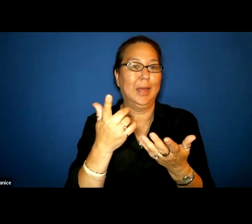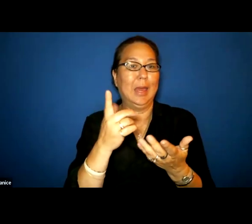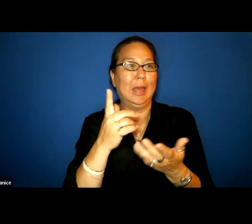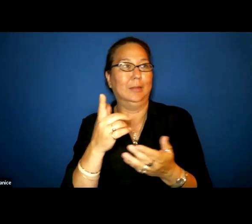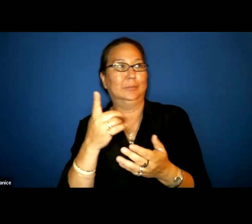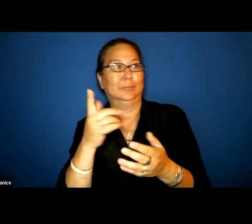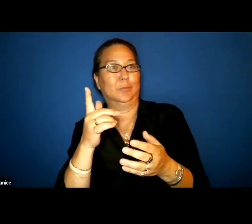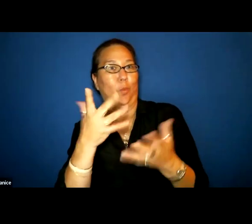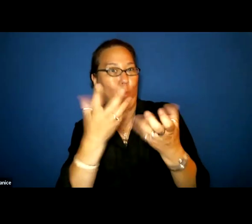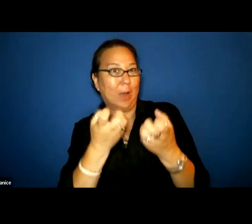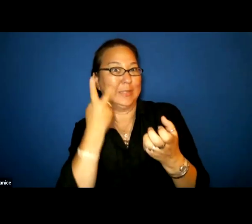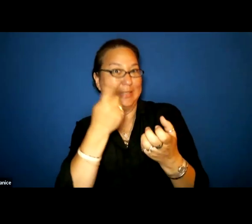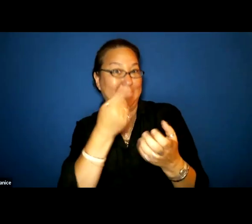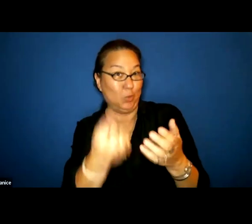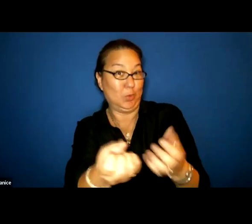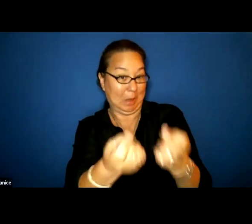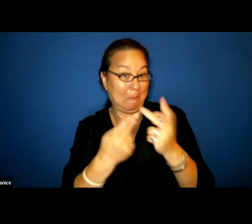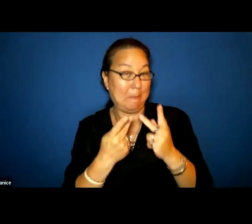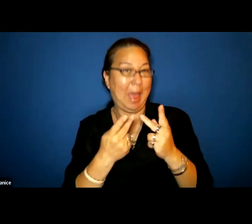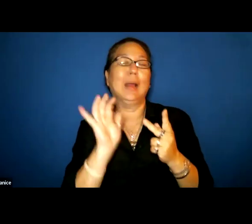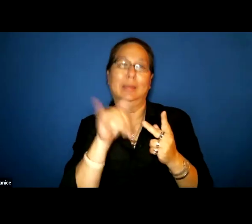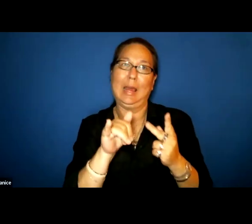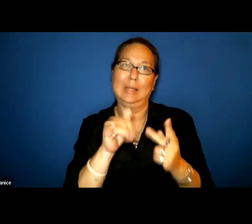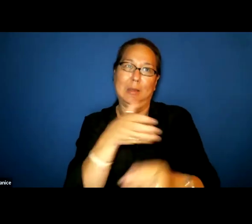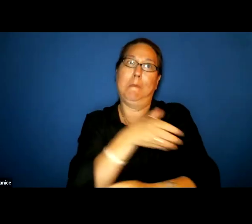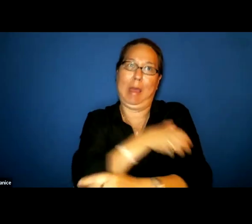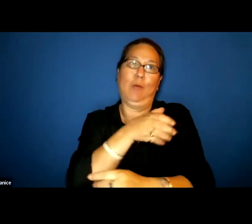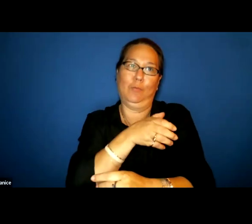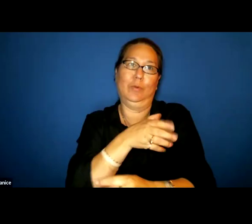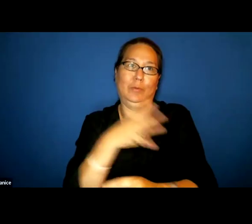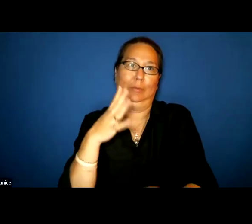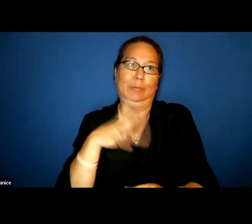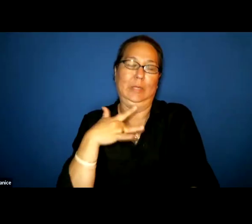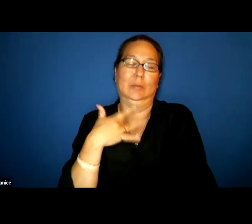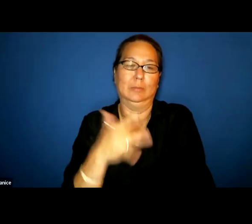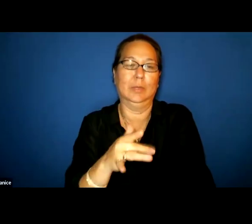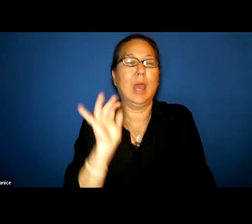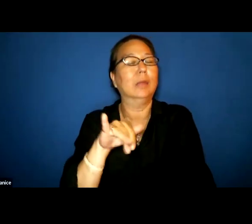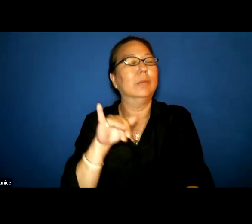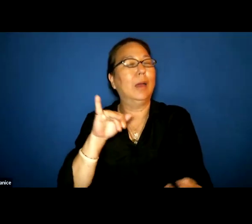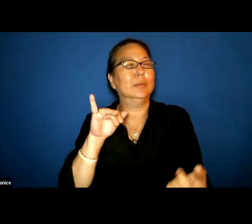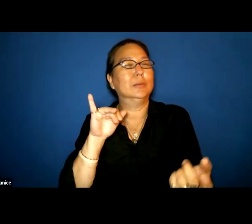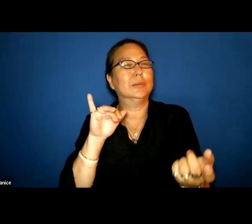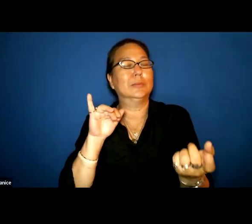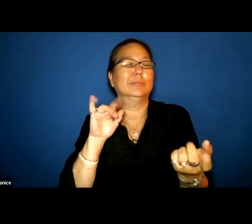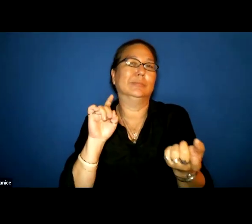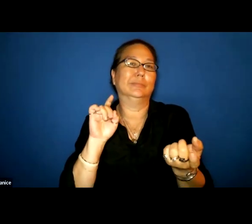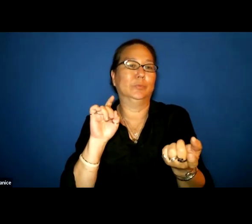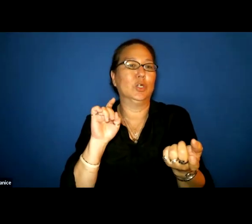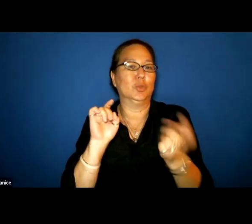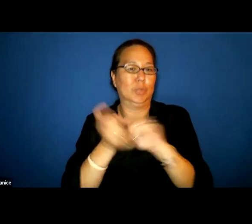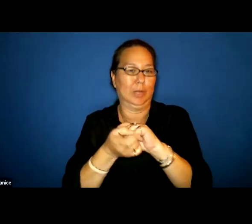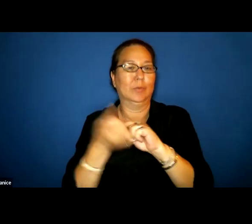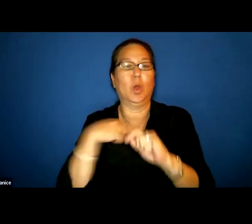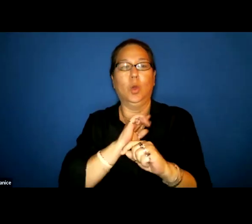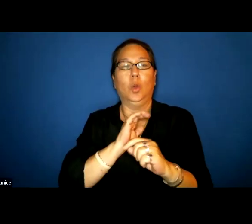and that opens up a conversation. So that's what the team will now shift to next, is going deep with the special education team. We'll be calling special